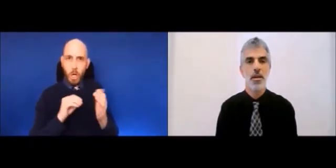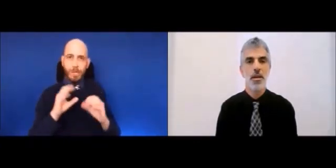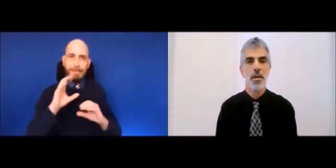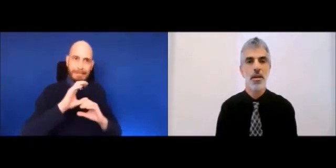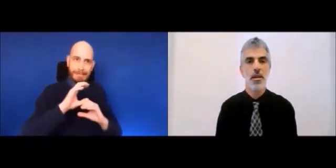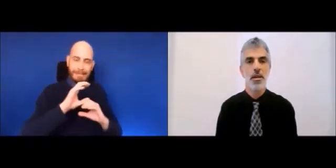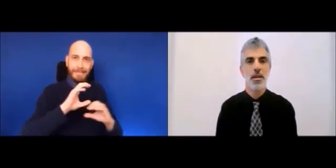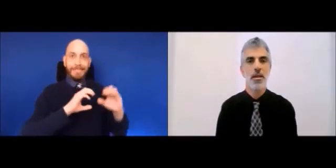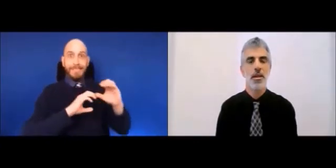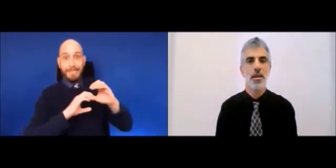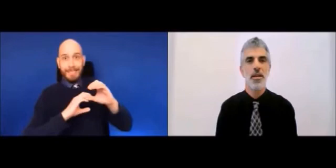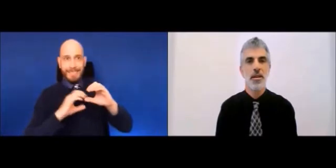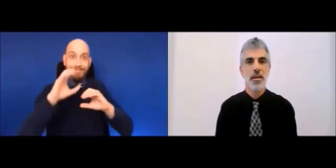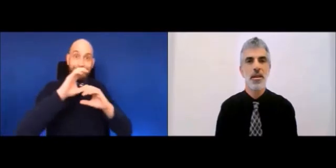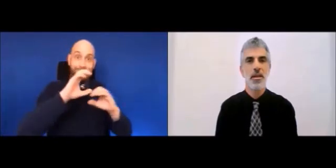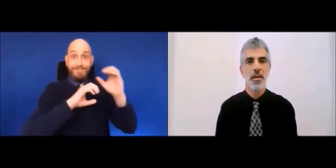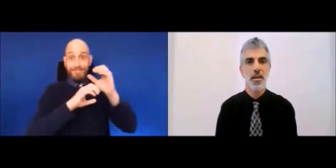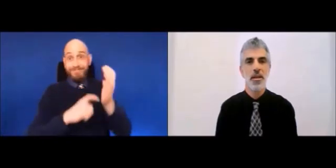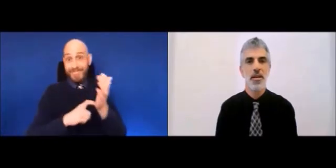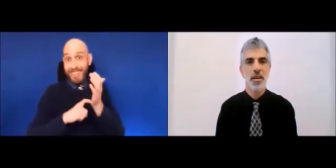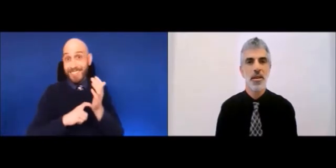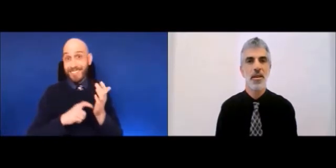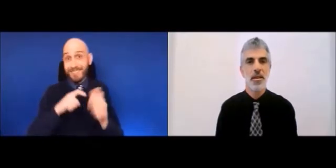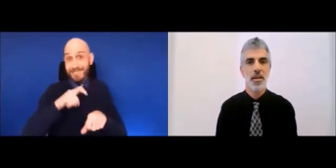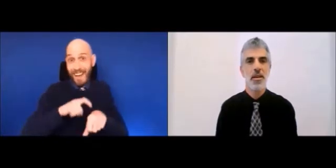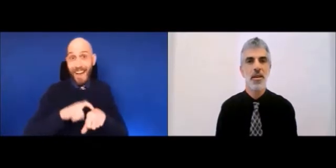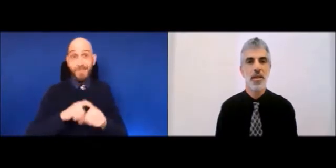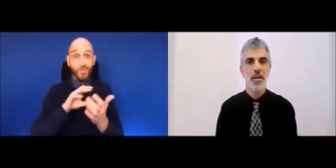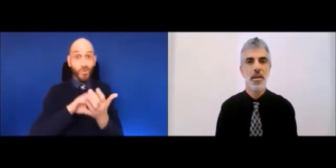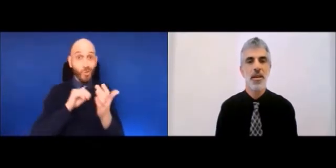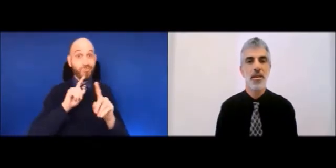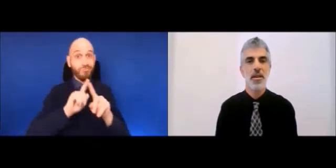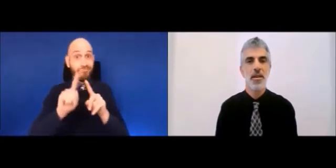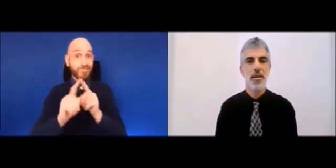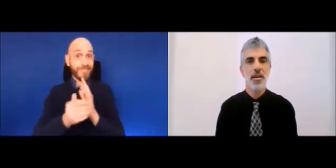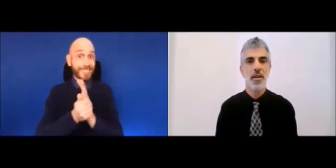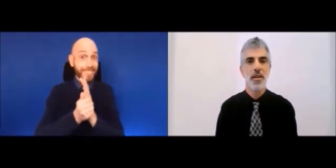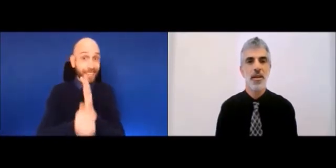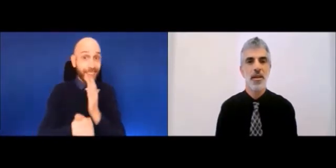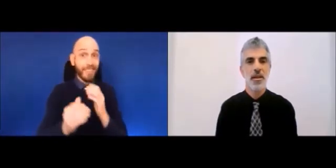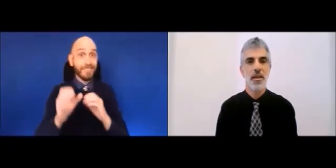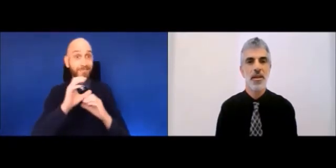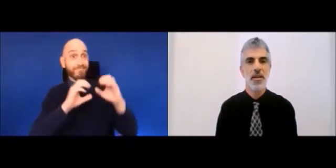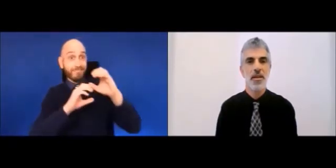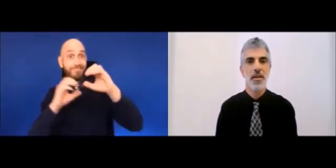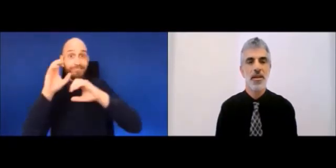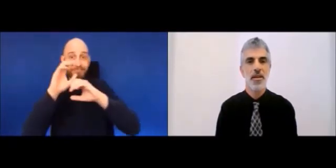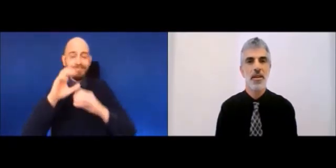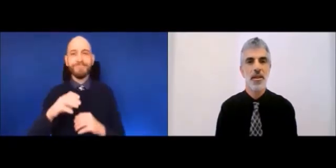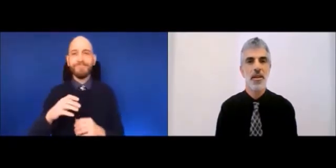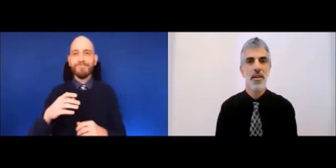The practice of interpreting requires the scaffolding of knowledge and skills, and that can take